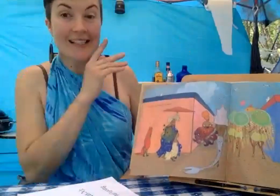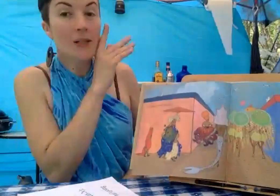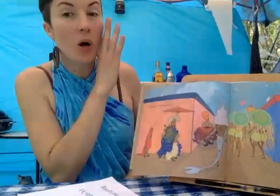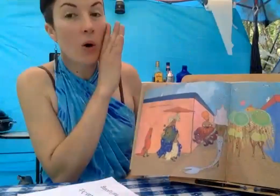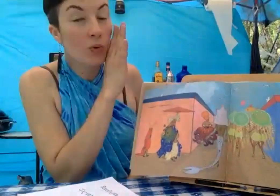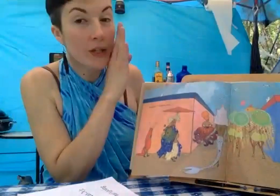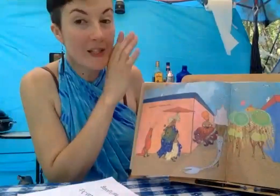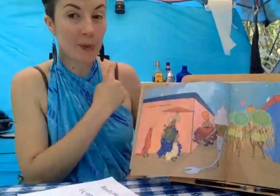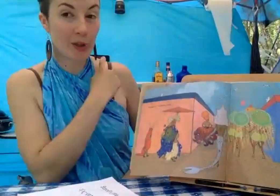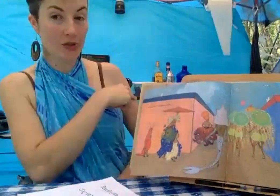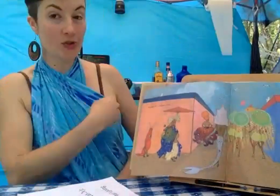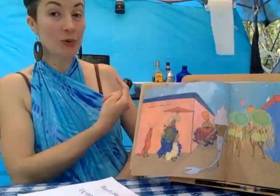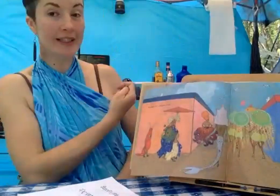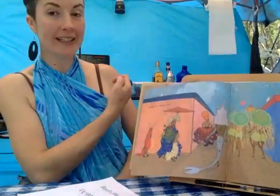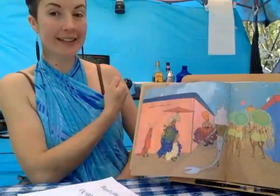"Mermaids," whispers Julián.